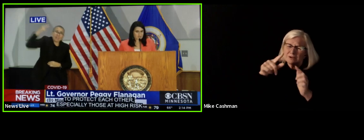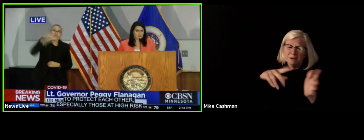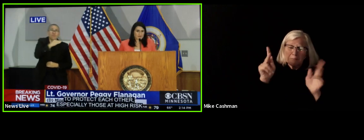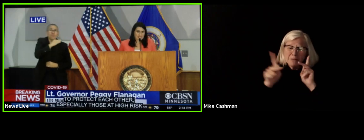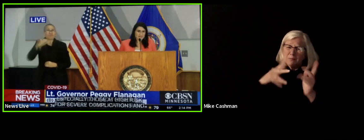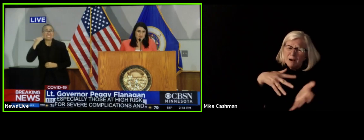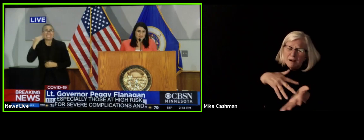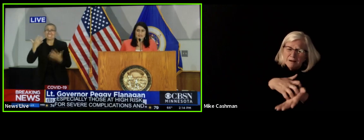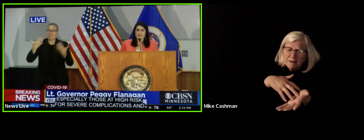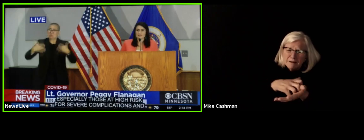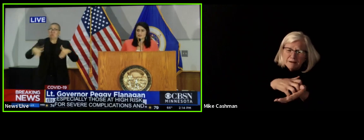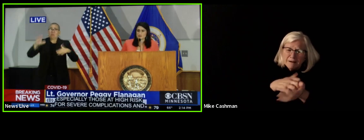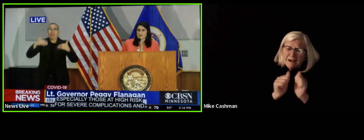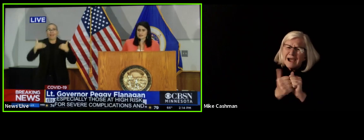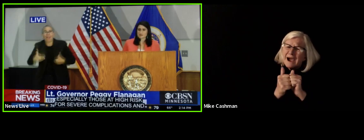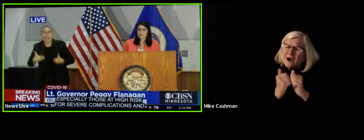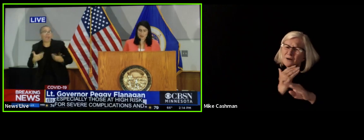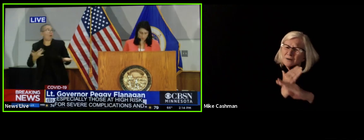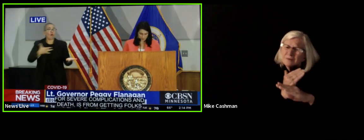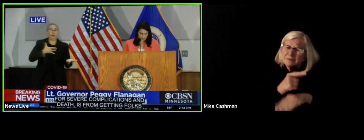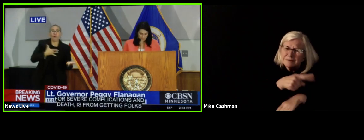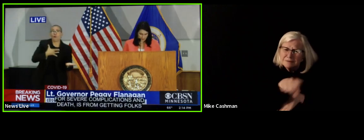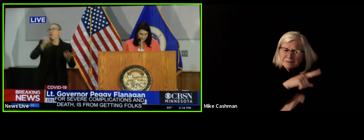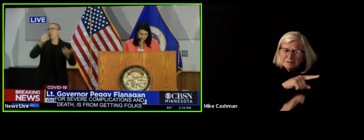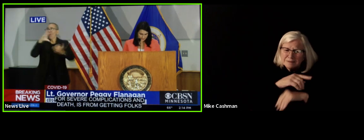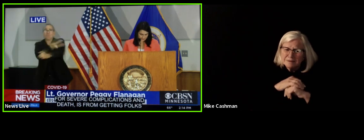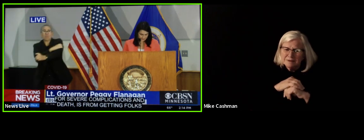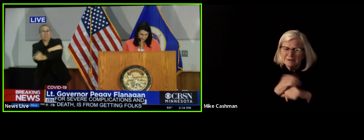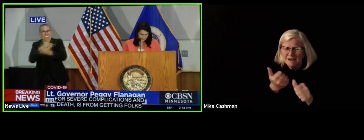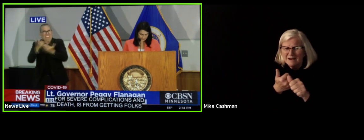is from getting folks sick in the first place by wearing